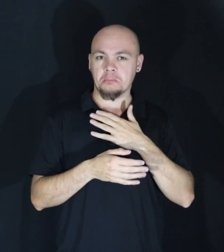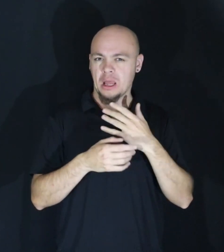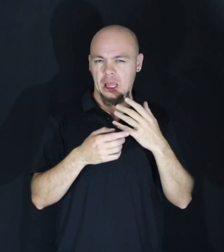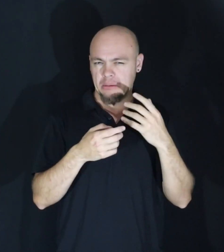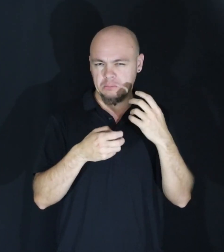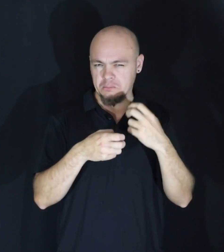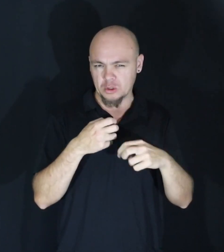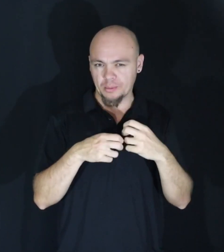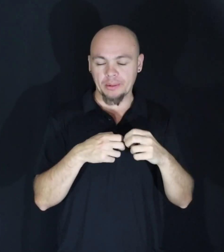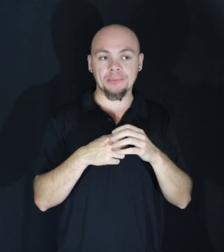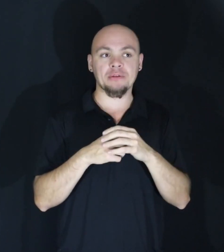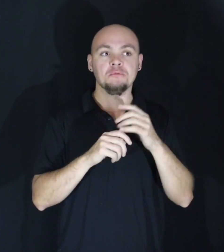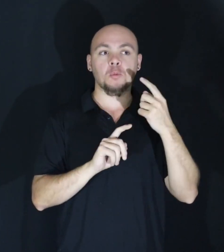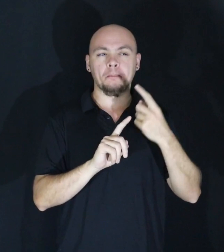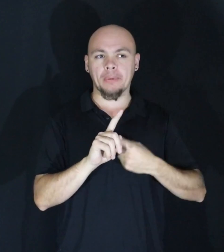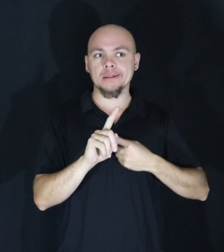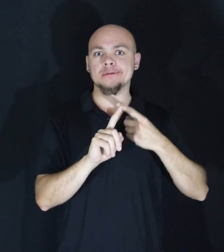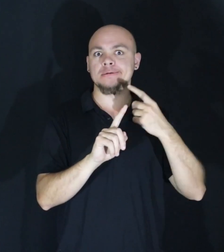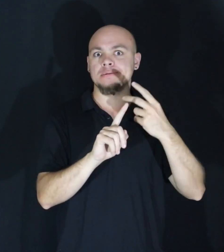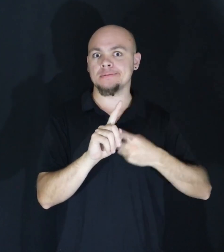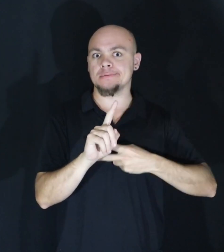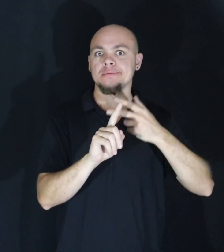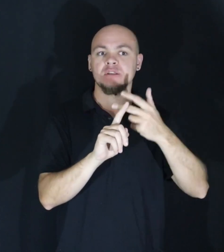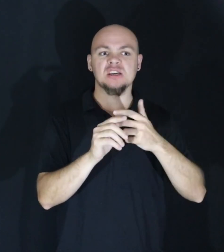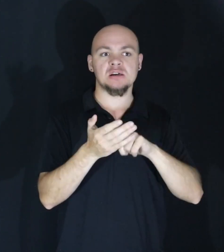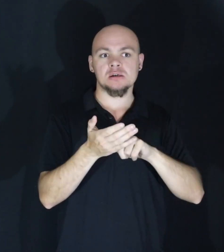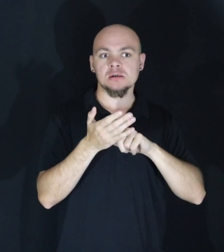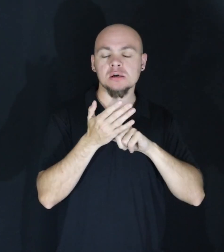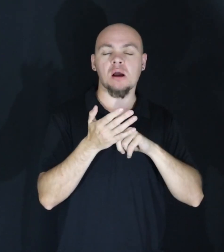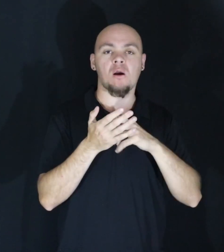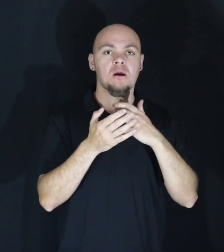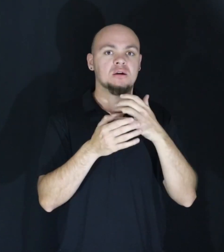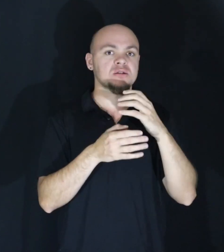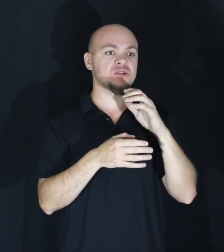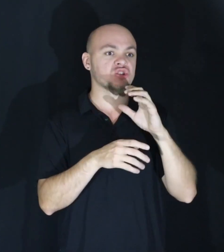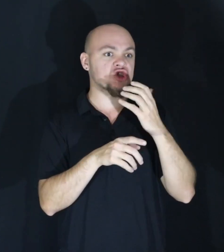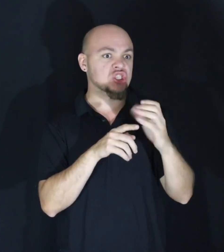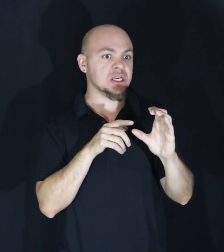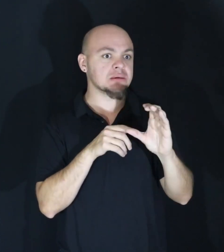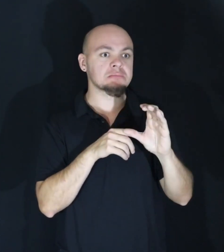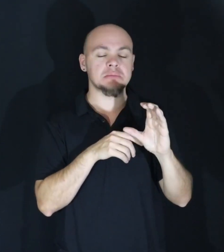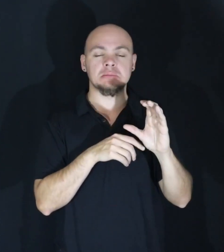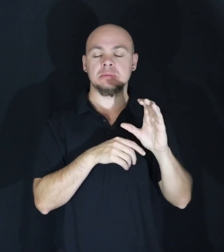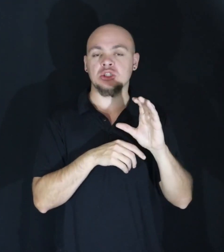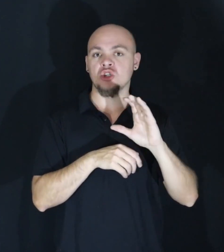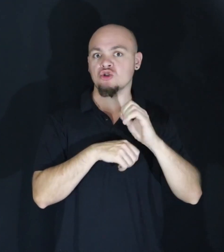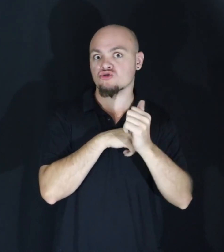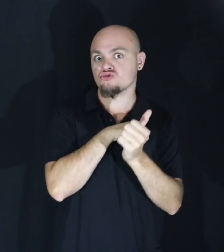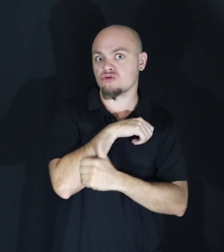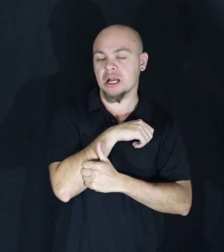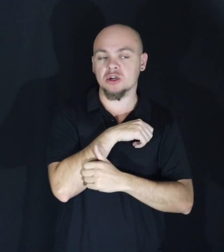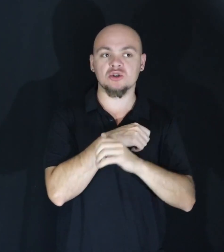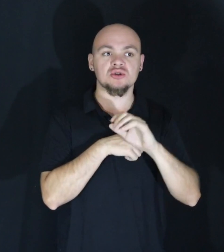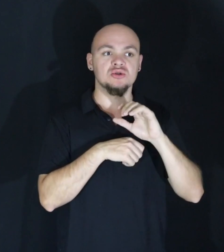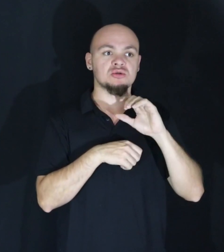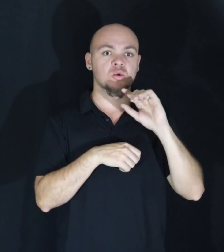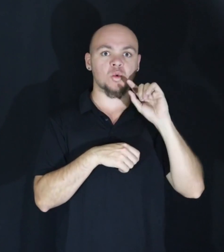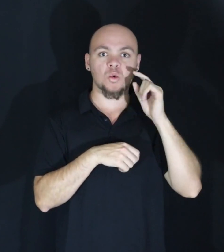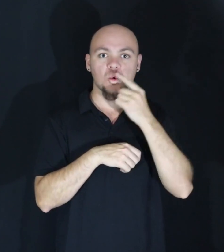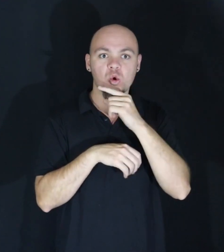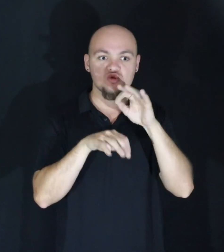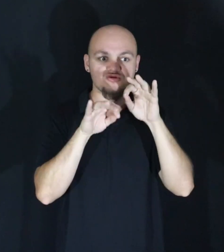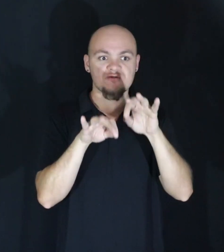For months on end, I devoured chips, crackers, corn-fried anything. Every morning,